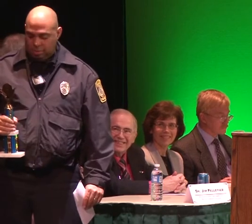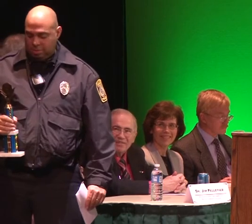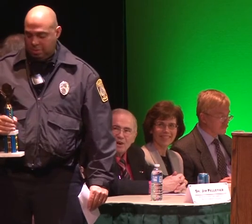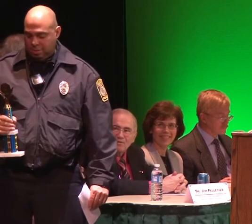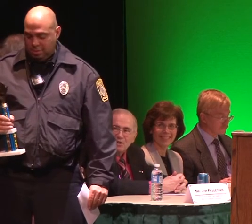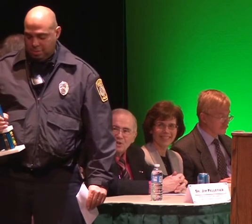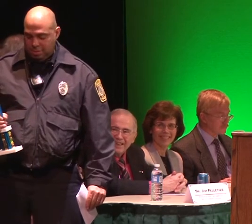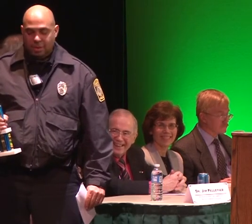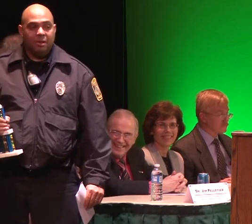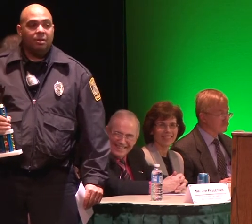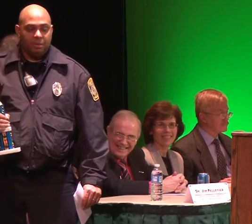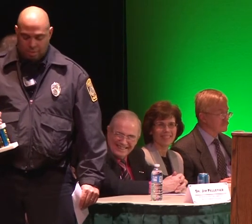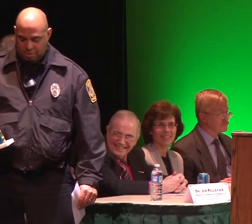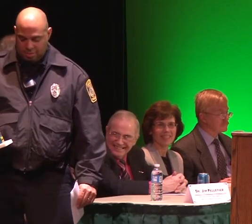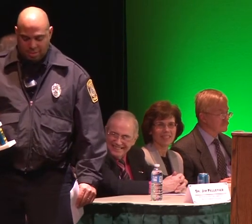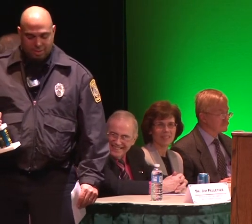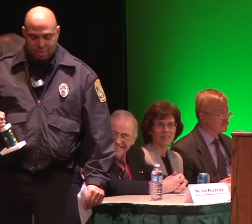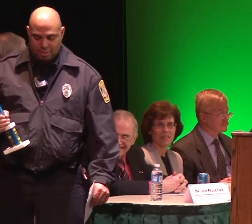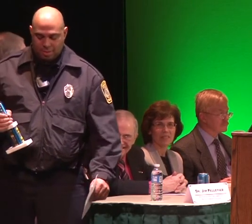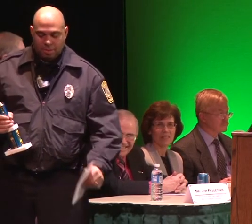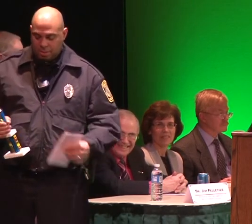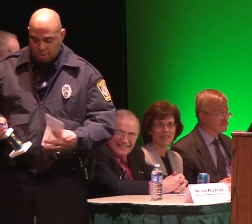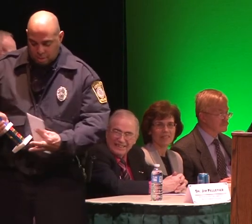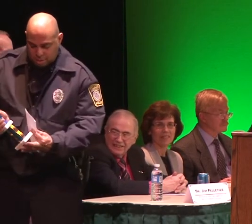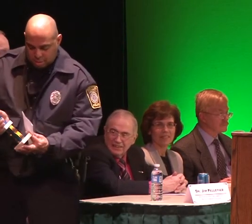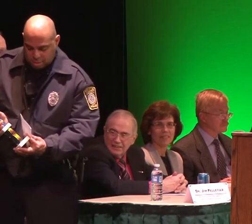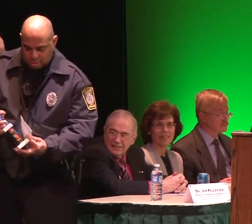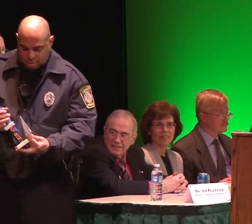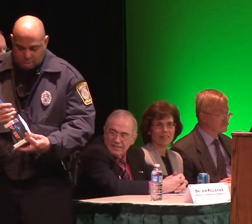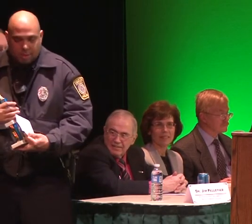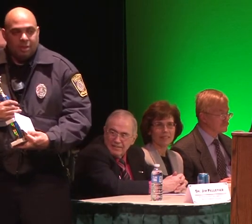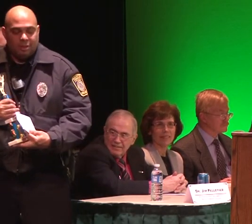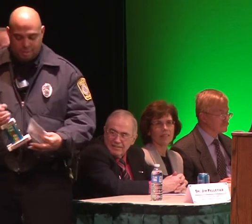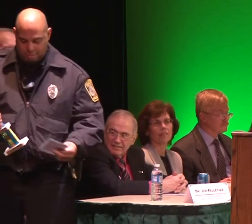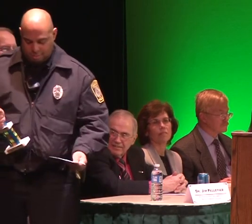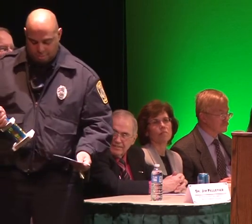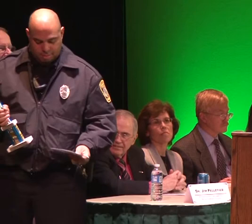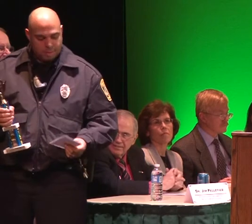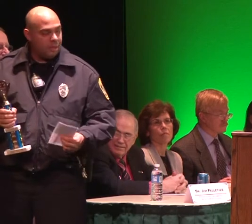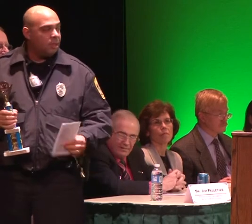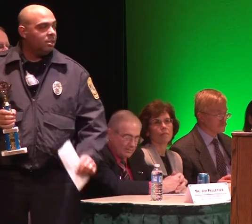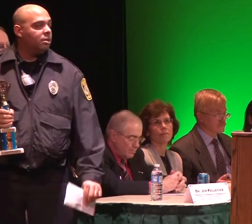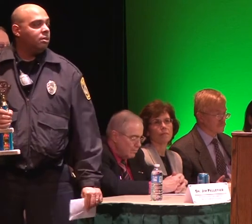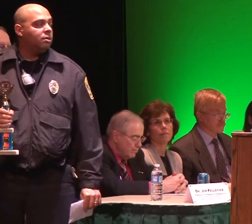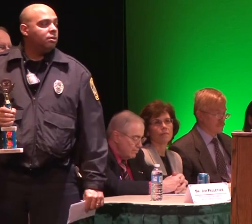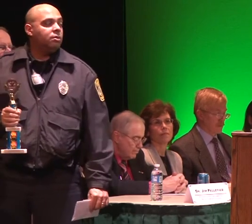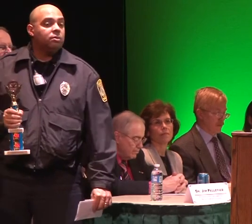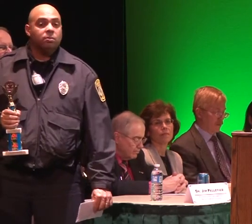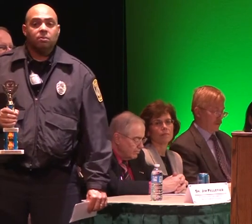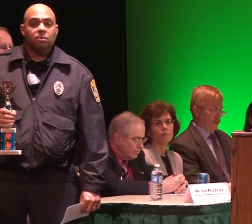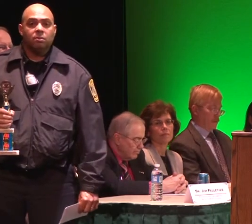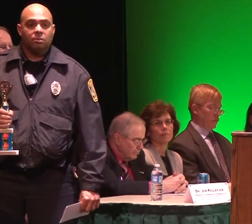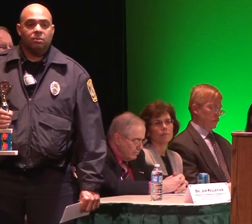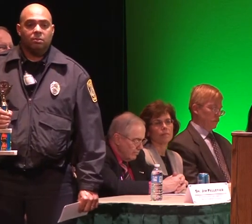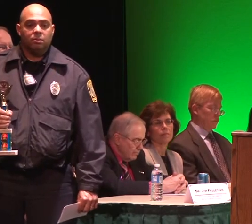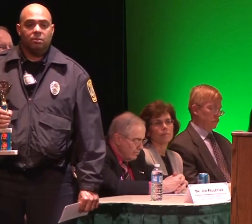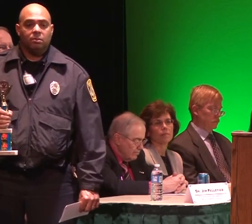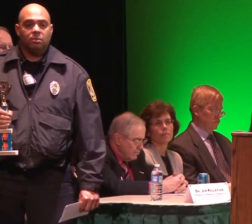in the flesh. Their physical hearts have ceased, but their spirit